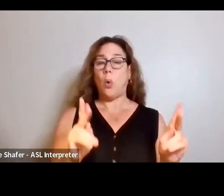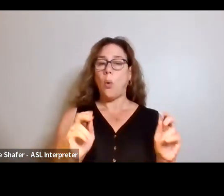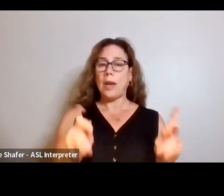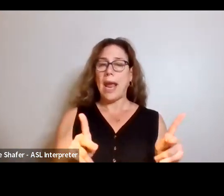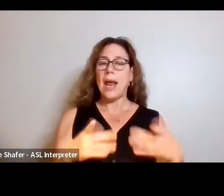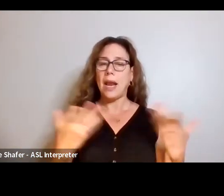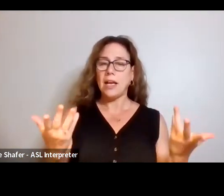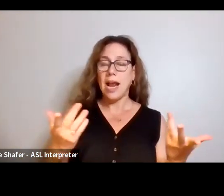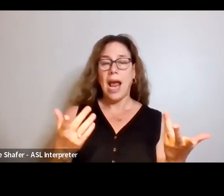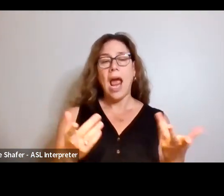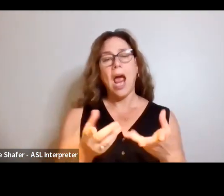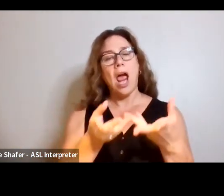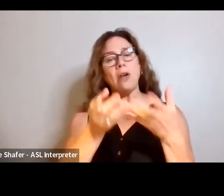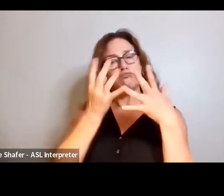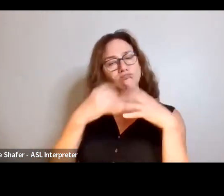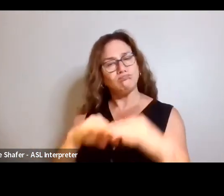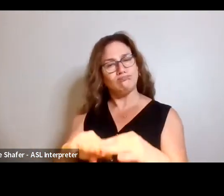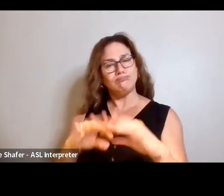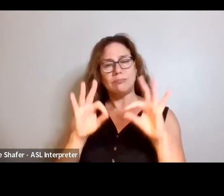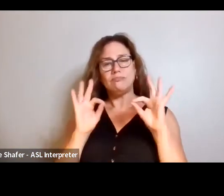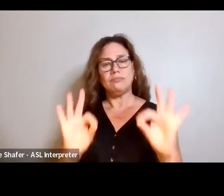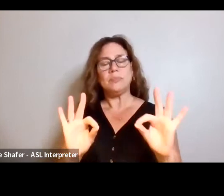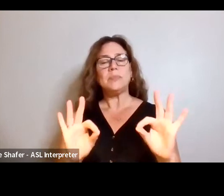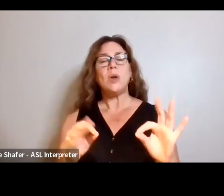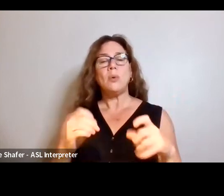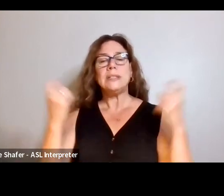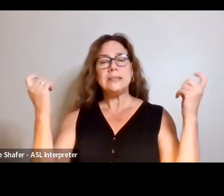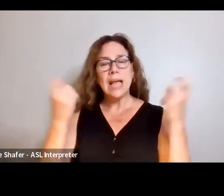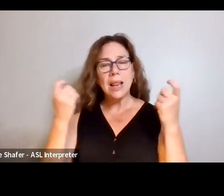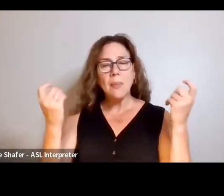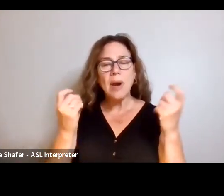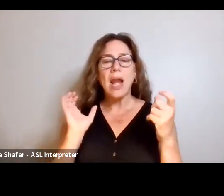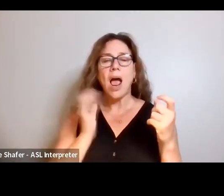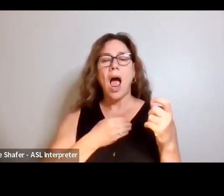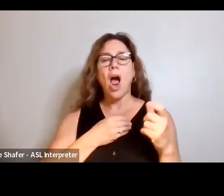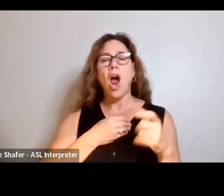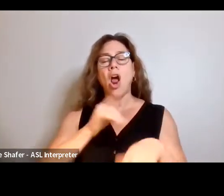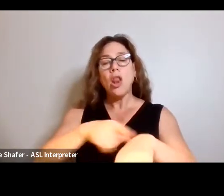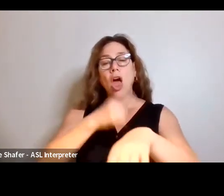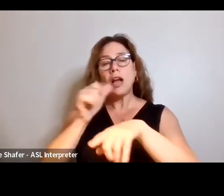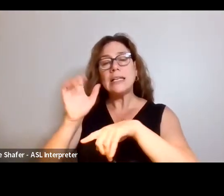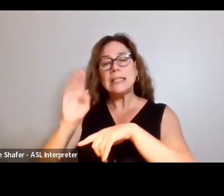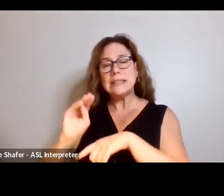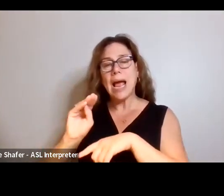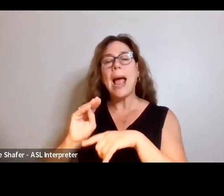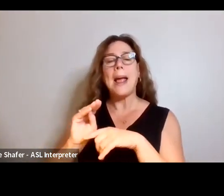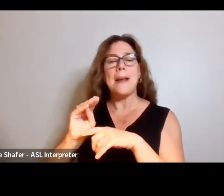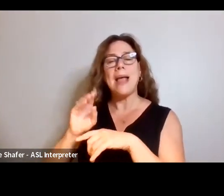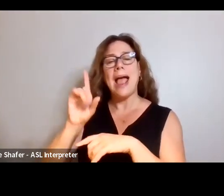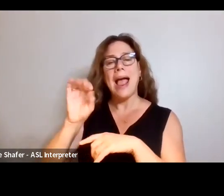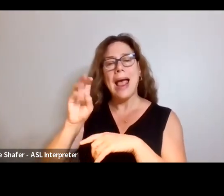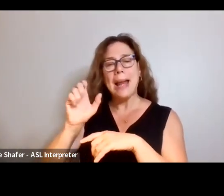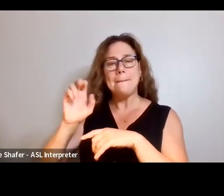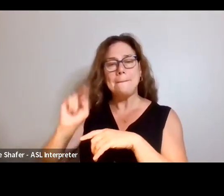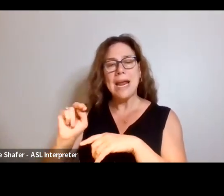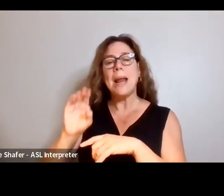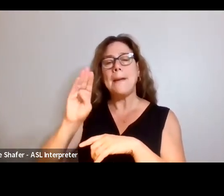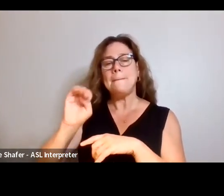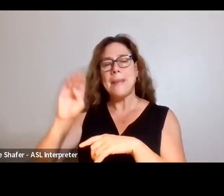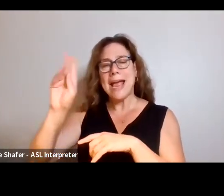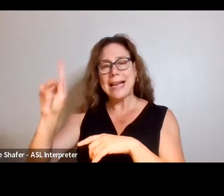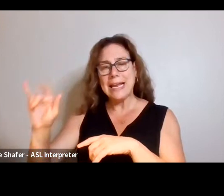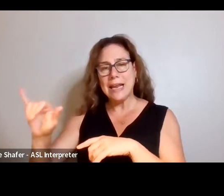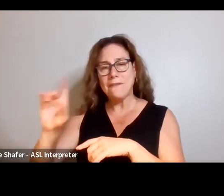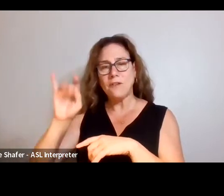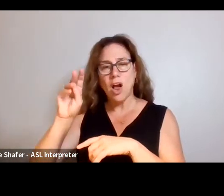We celebrated our very longtime admin assistant, Becky Foster. She just retired. Tuesday, like 2 days ago,